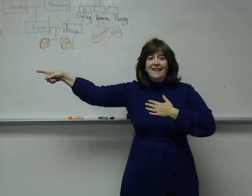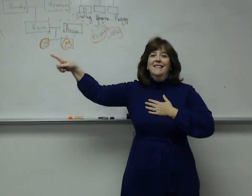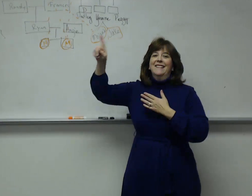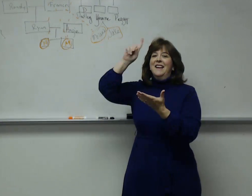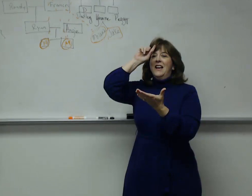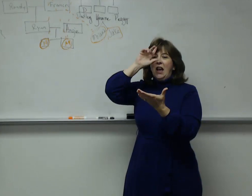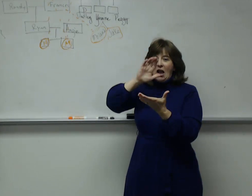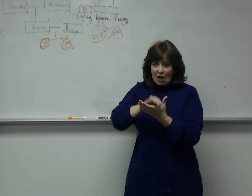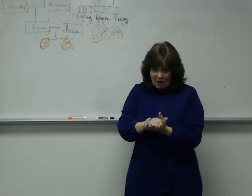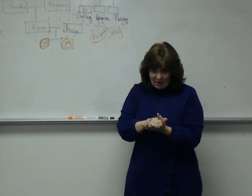So,